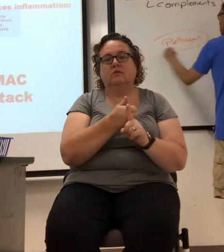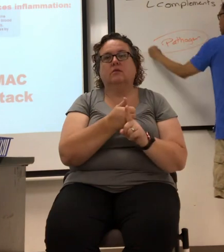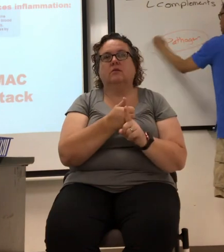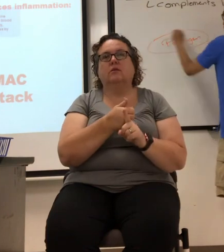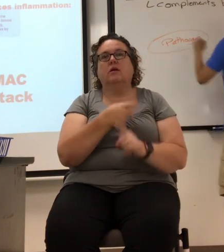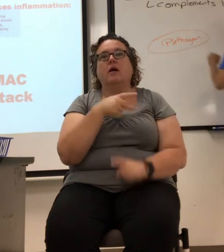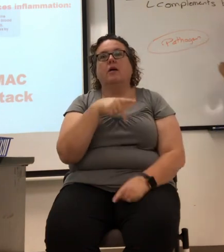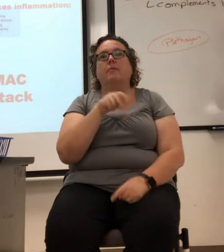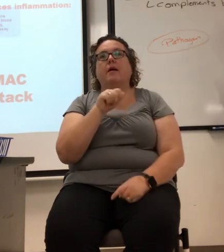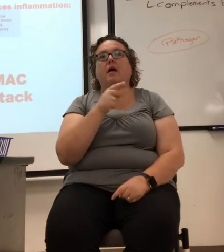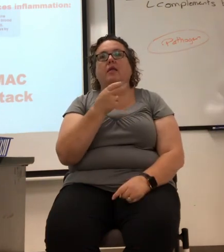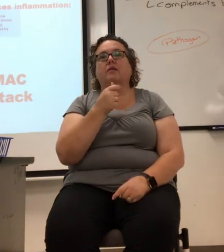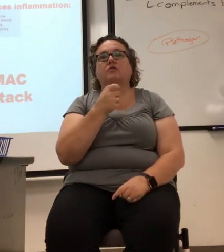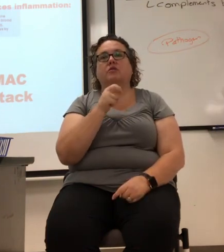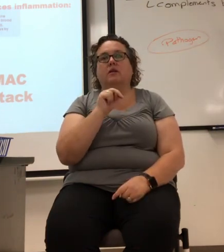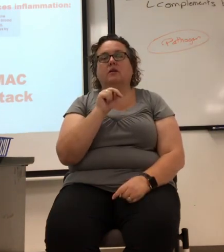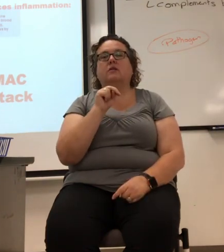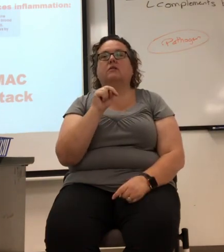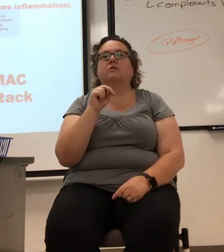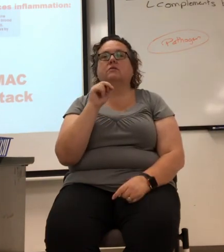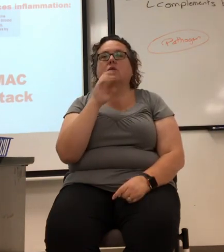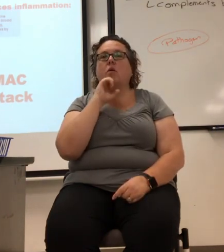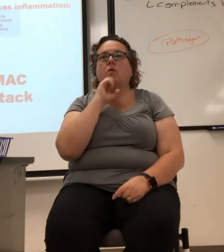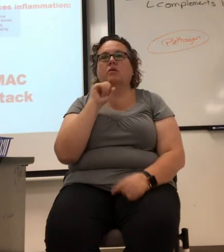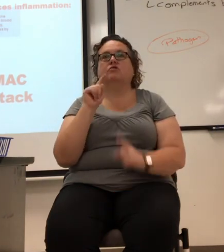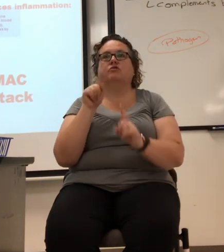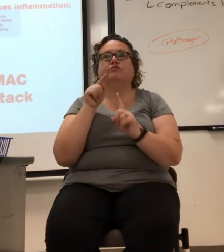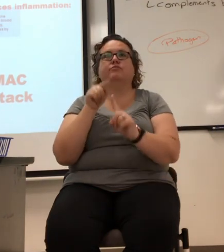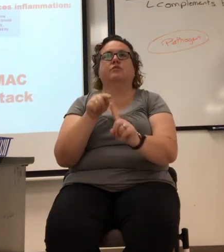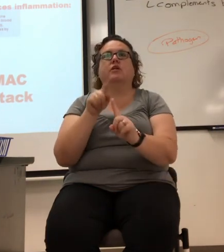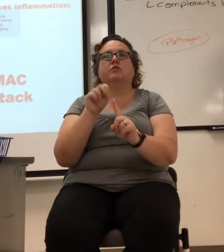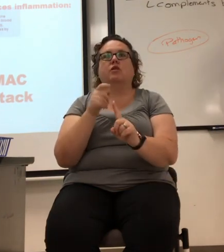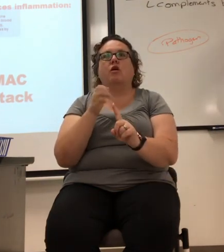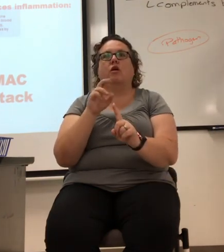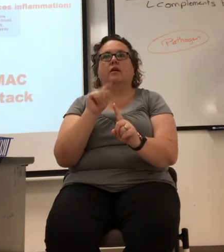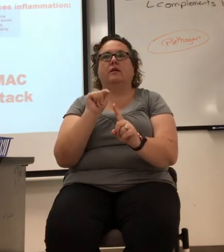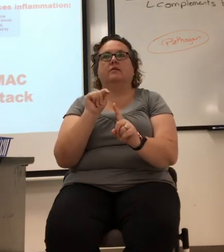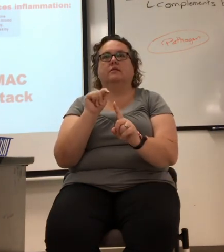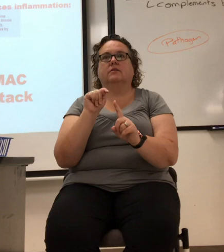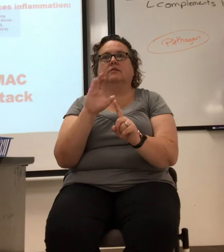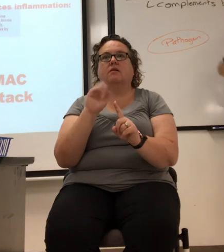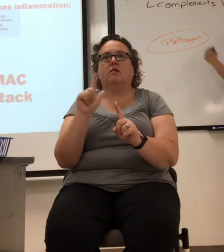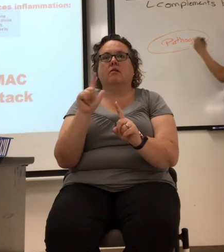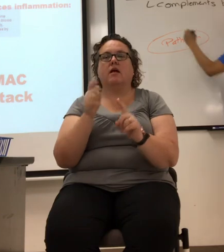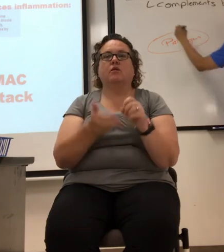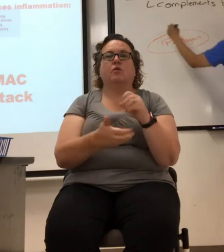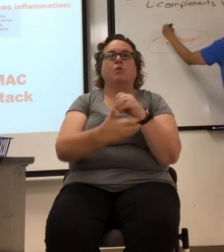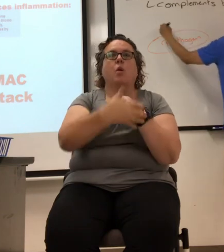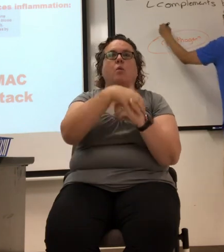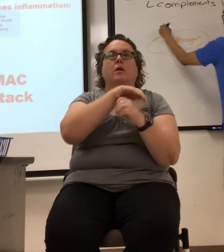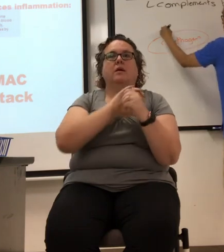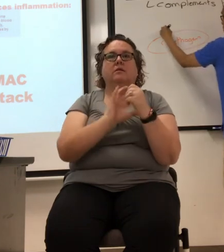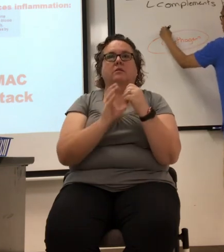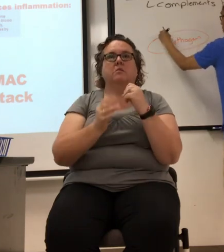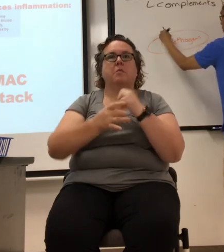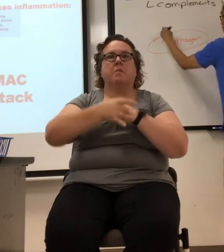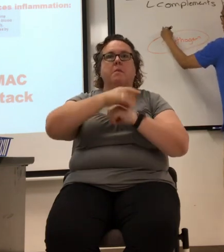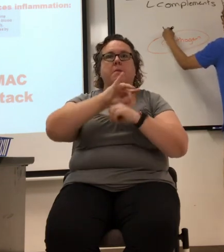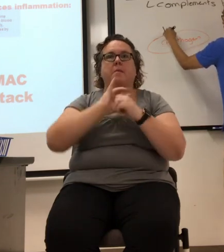There's pathogen, orange target cell, and we coat it with antibodies.